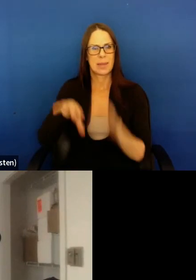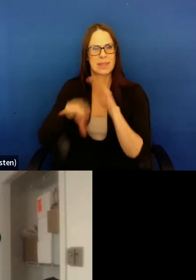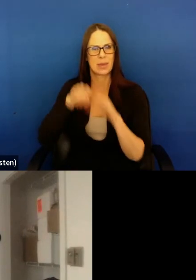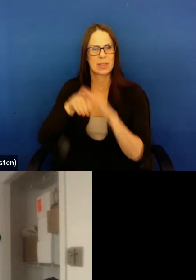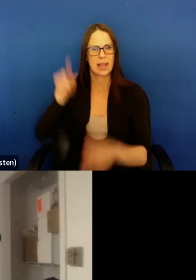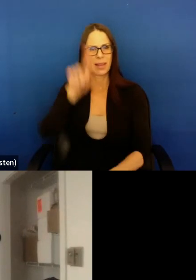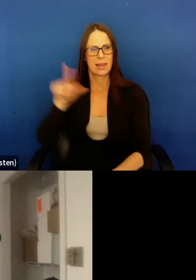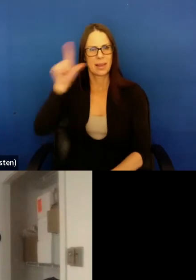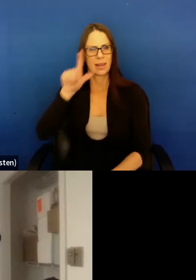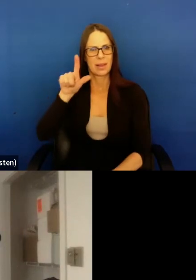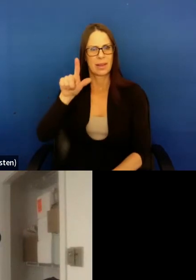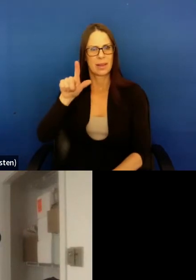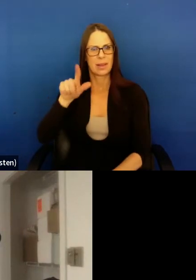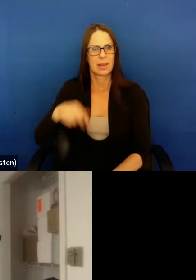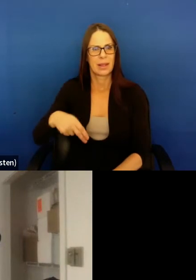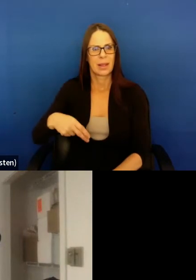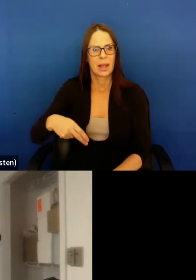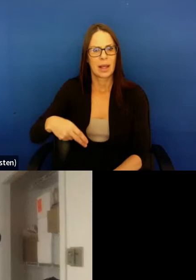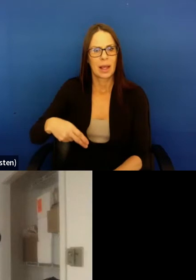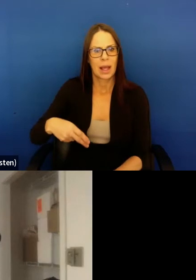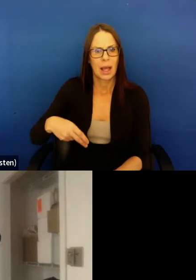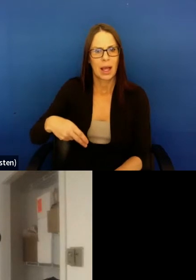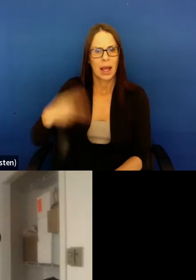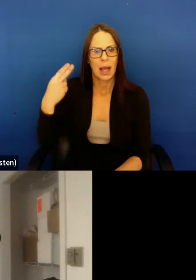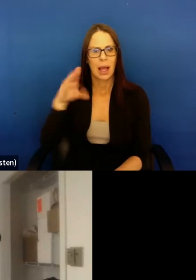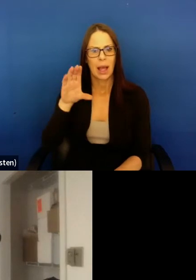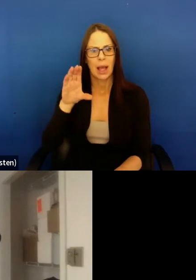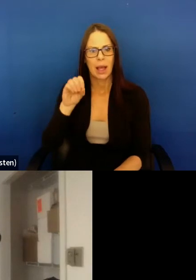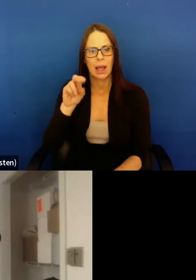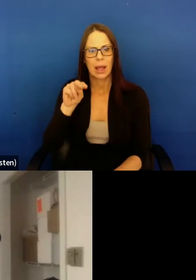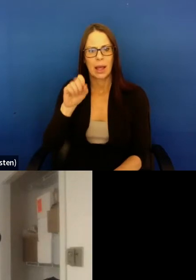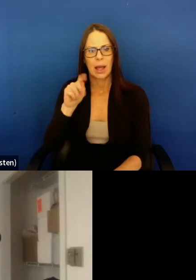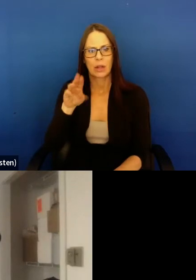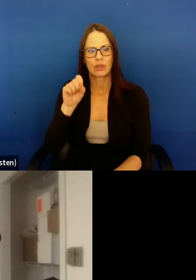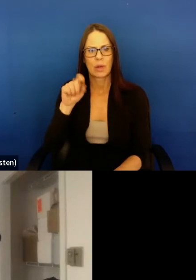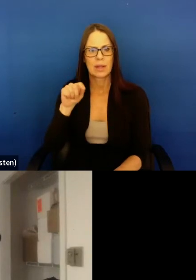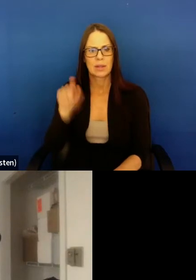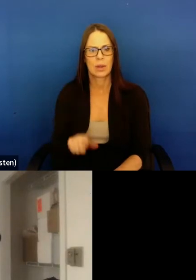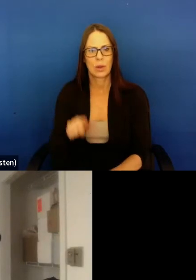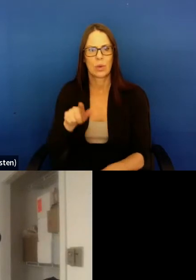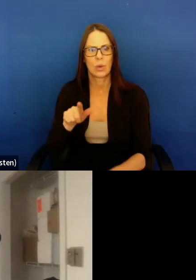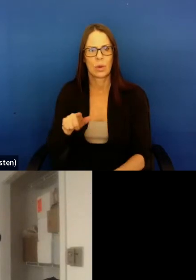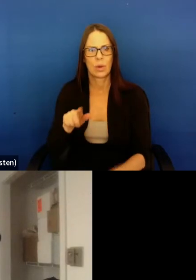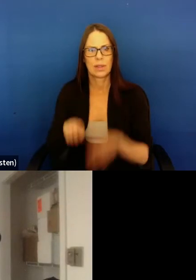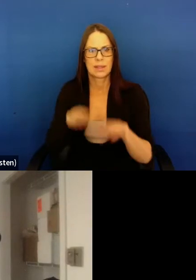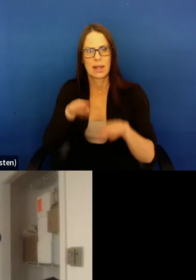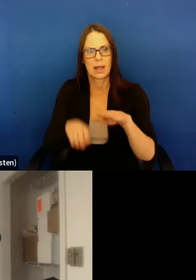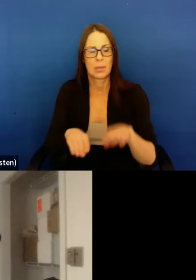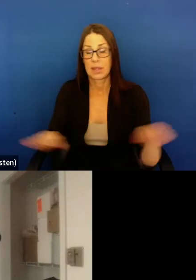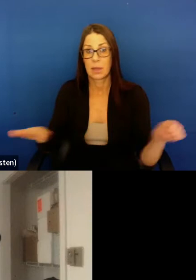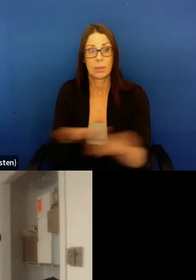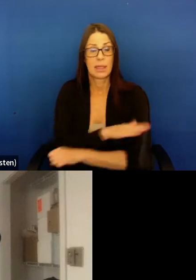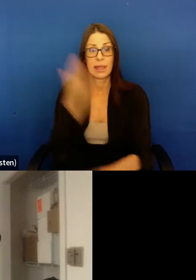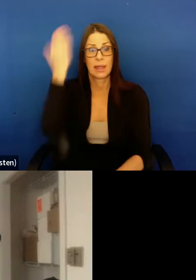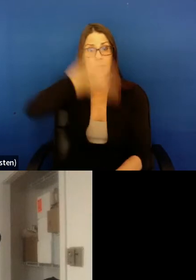low contrast steps. I actually snapped a picture of it, but they're completely invisible to me. So if you're